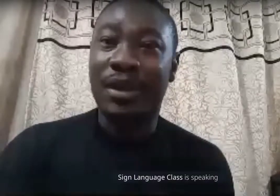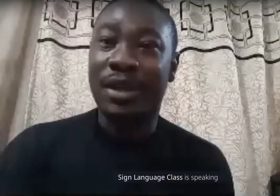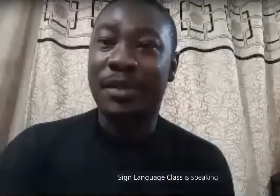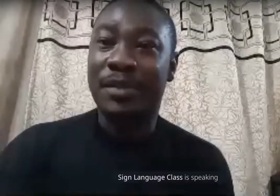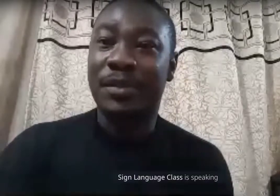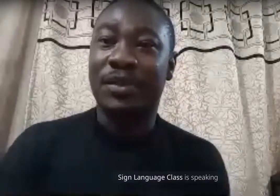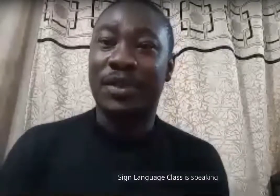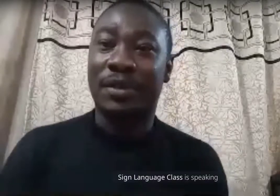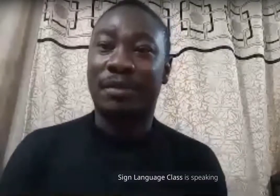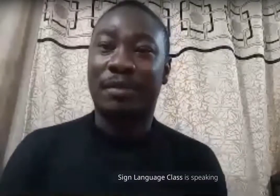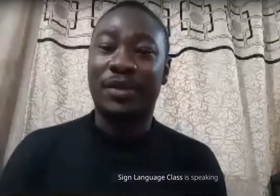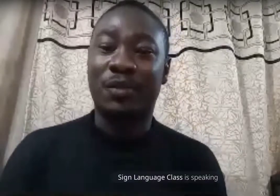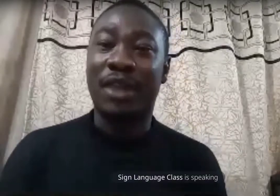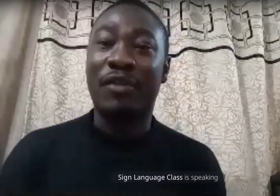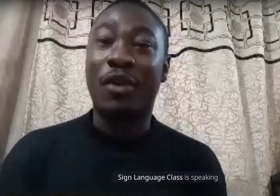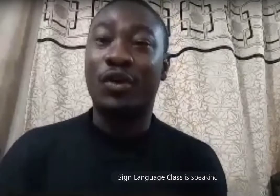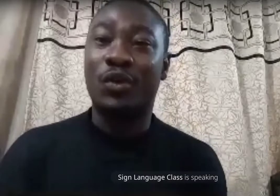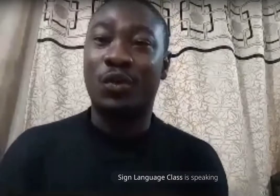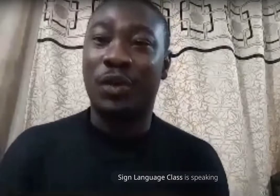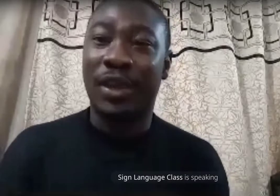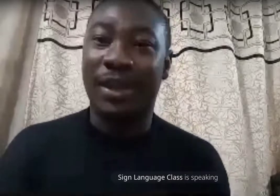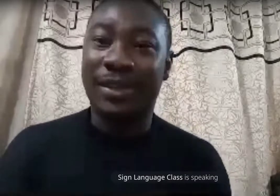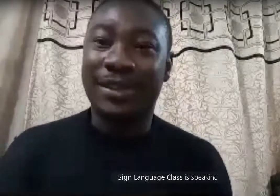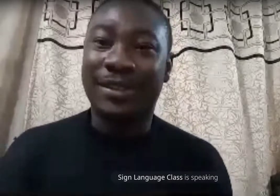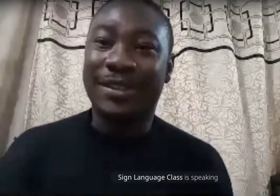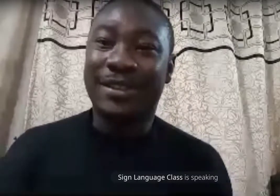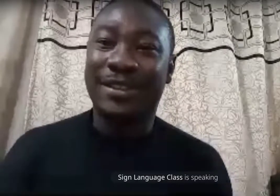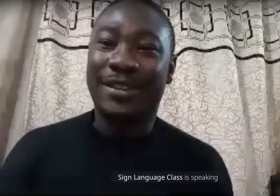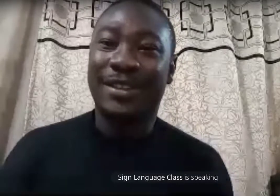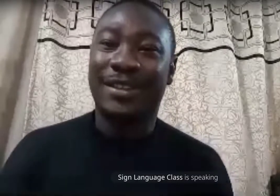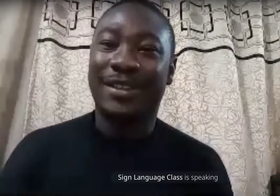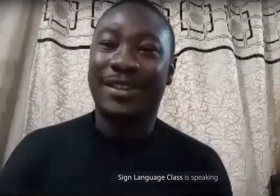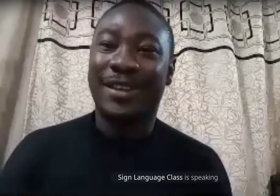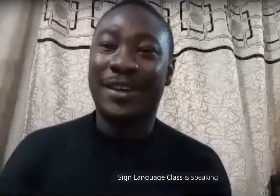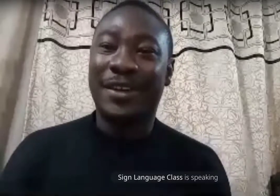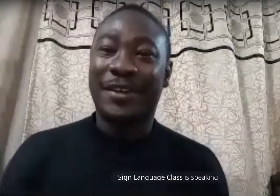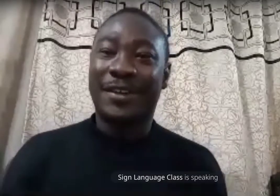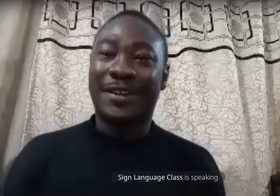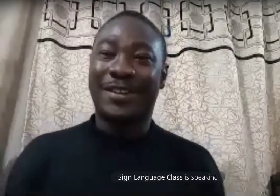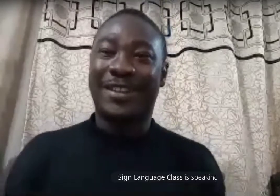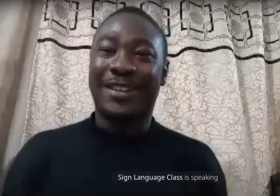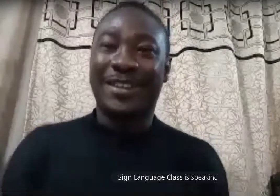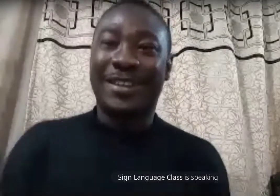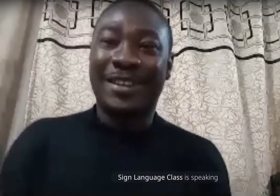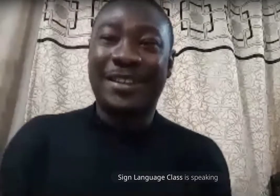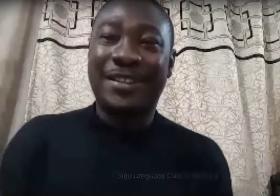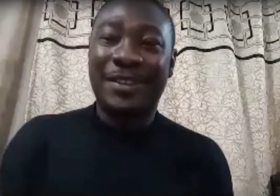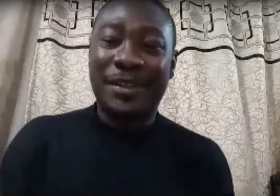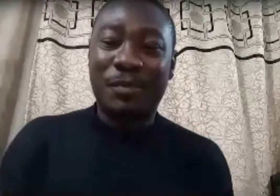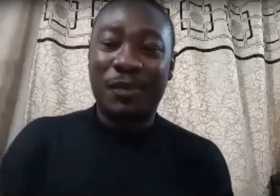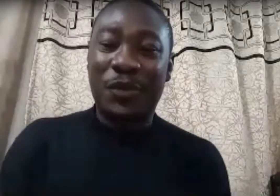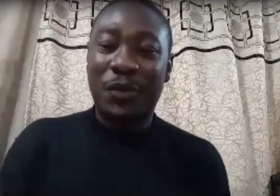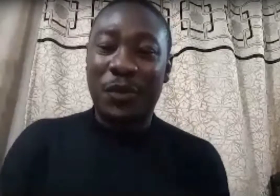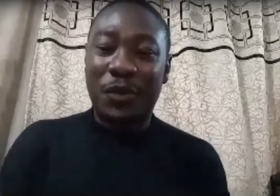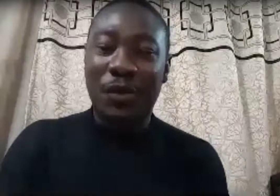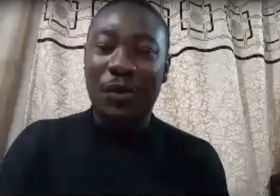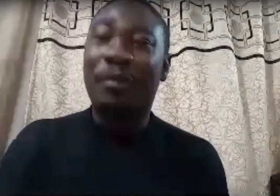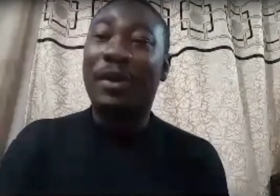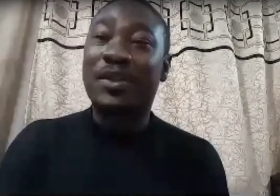lot All to right. do there. All right. Okay, so let's move to numbers 20 to 100.